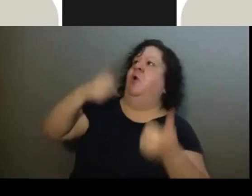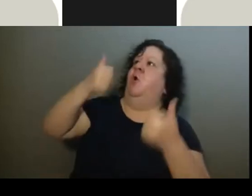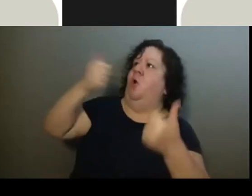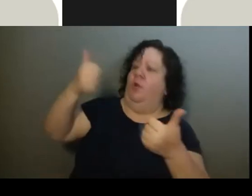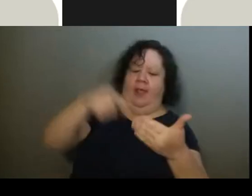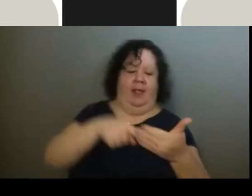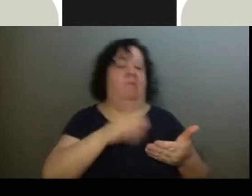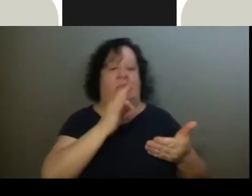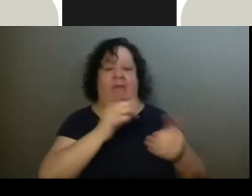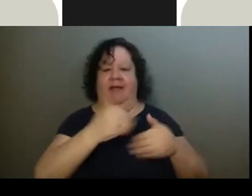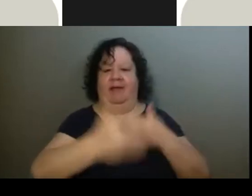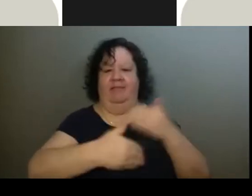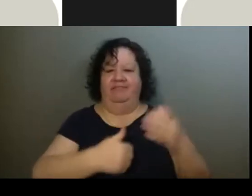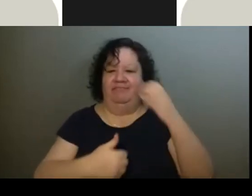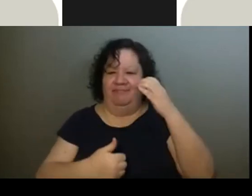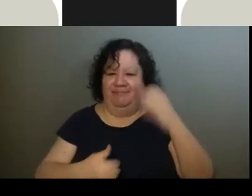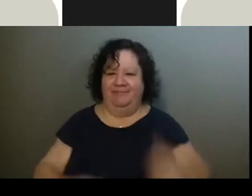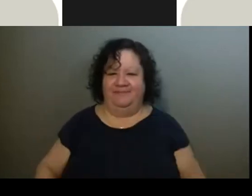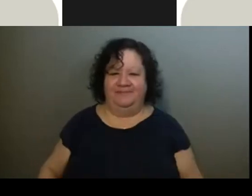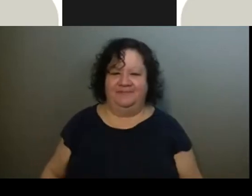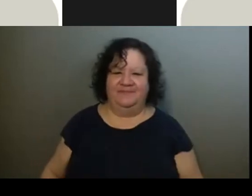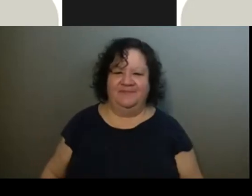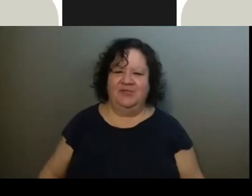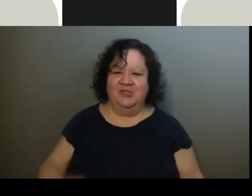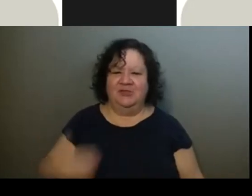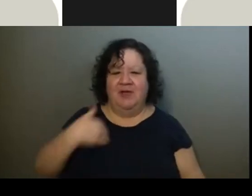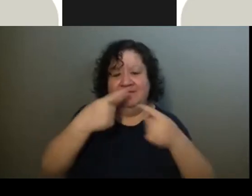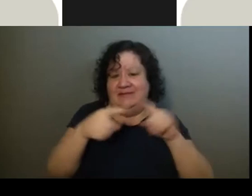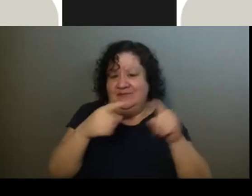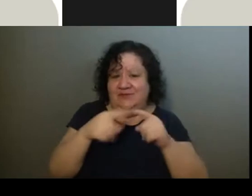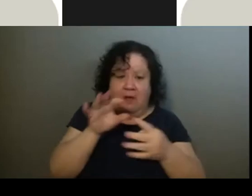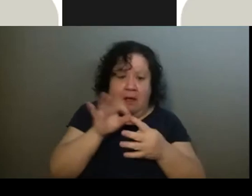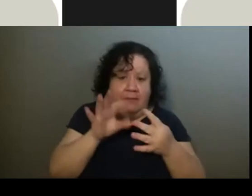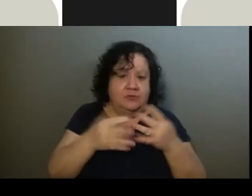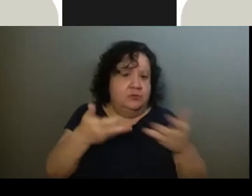has to be taken care by the solution itself till we reach out to the safety.